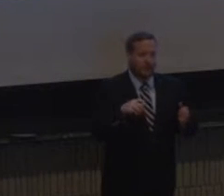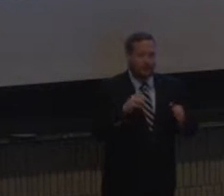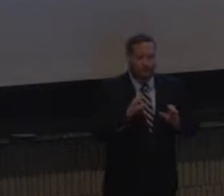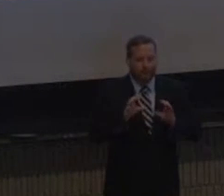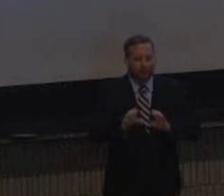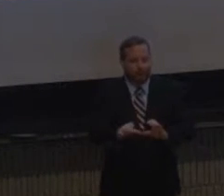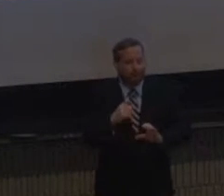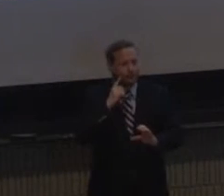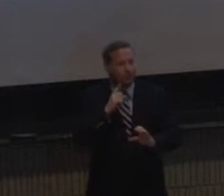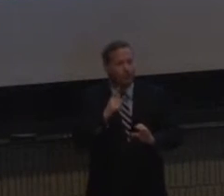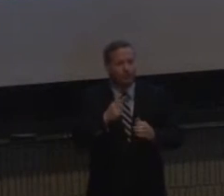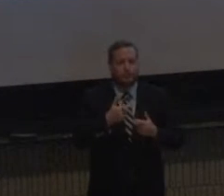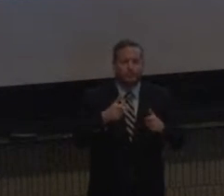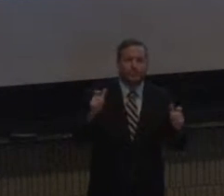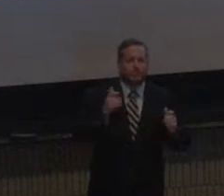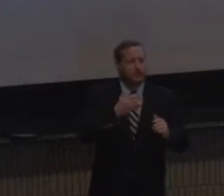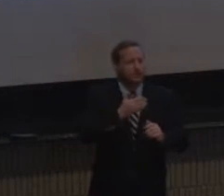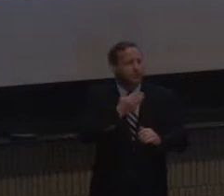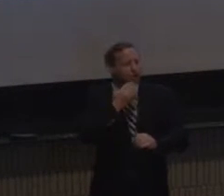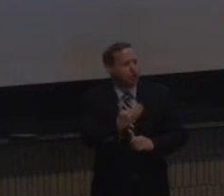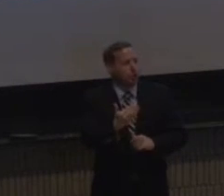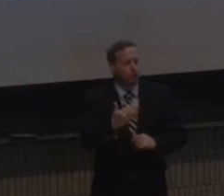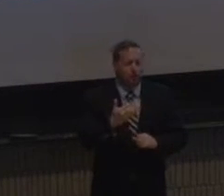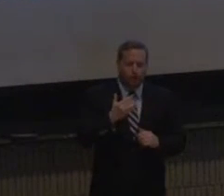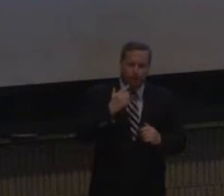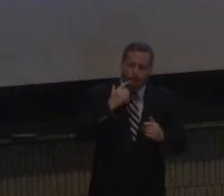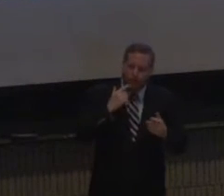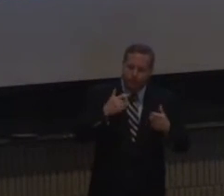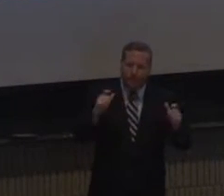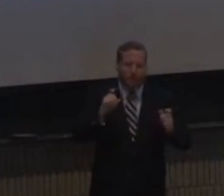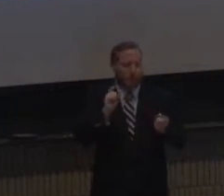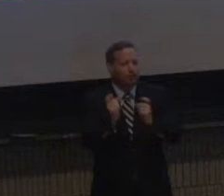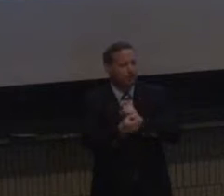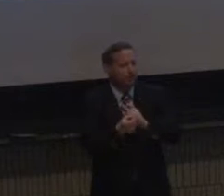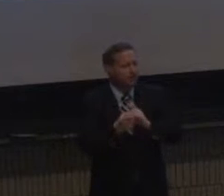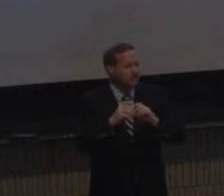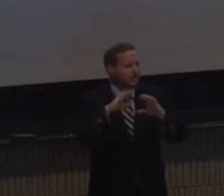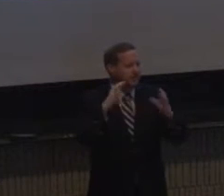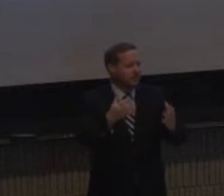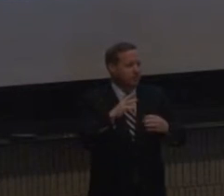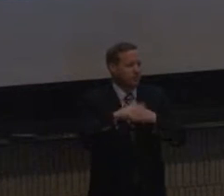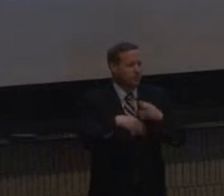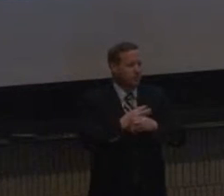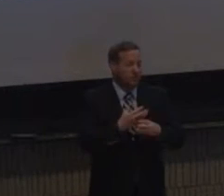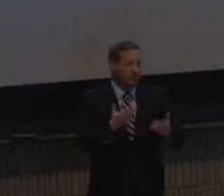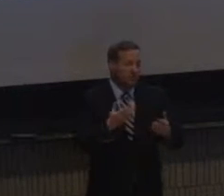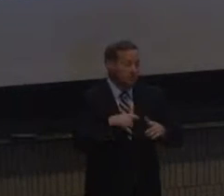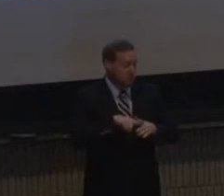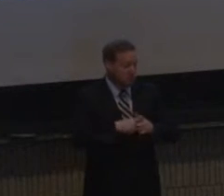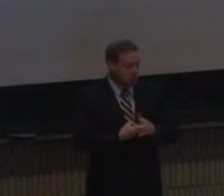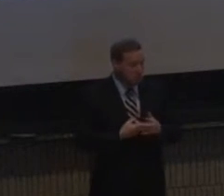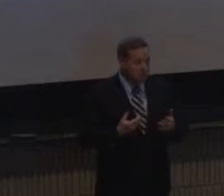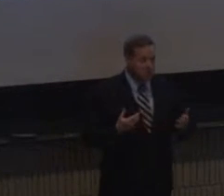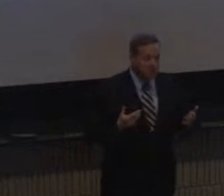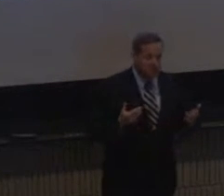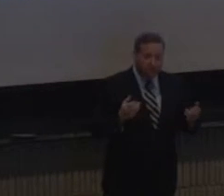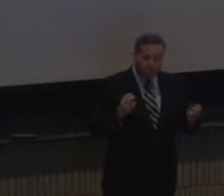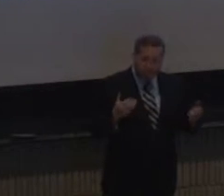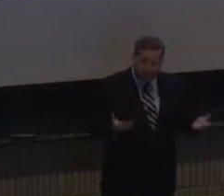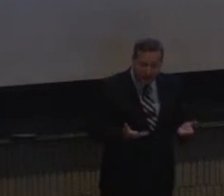I have to use my privilege for good. I have to do my best and my utmost from my